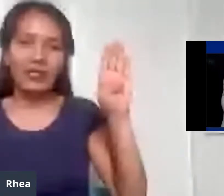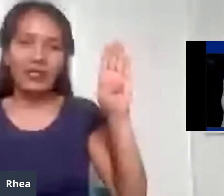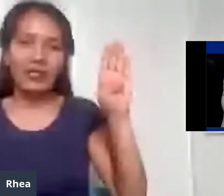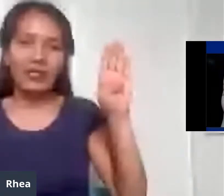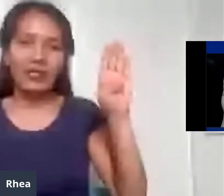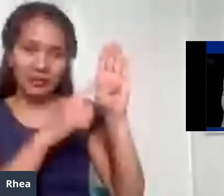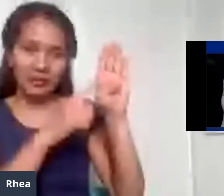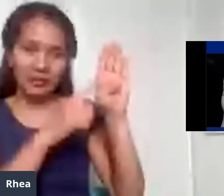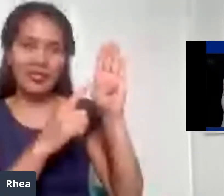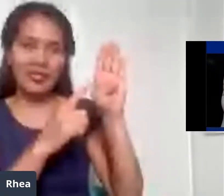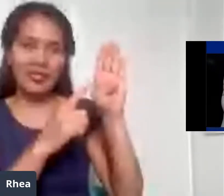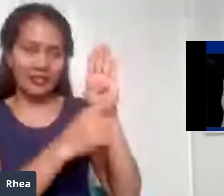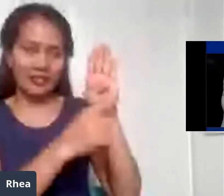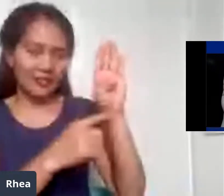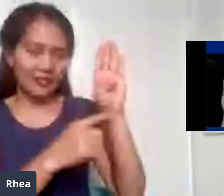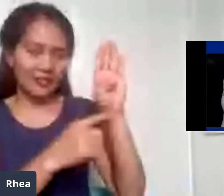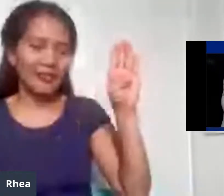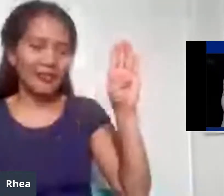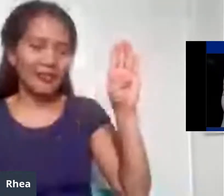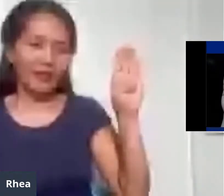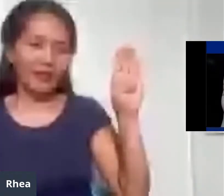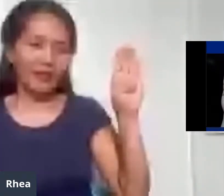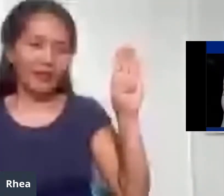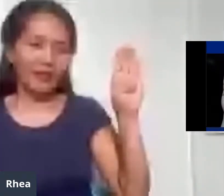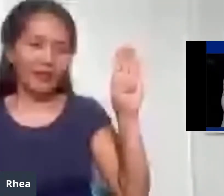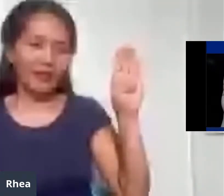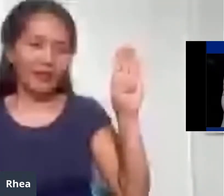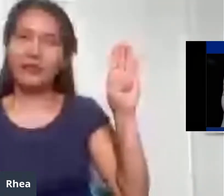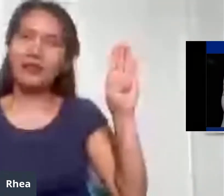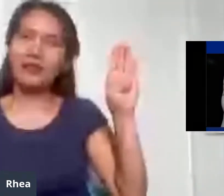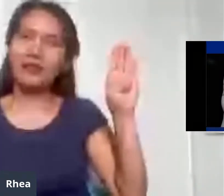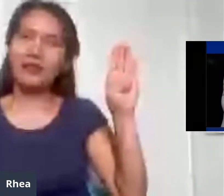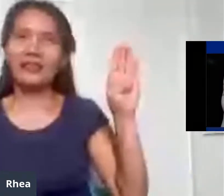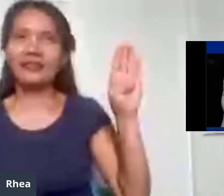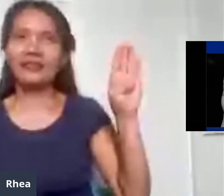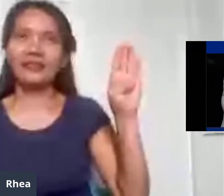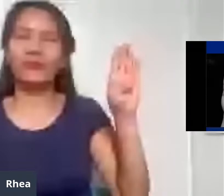is across the palm. It's letter B. It's like letter B.